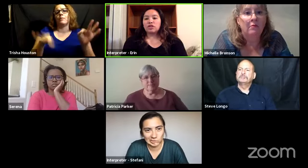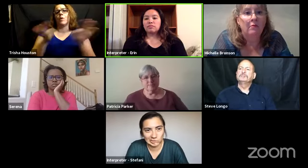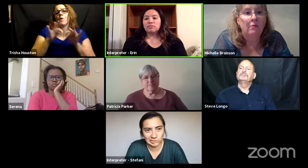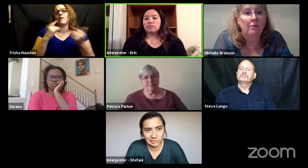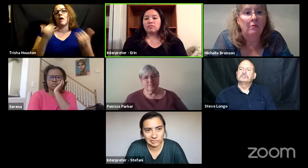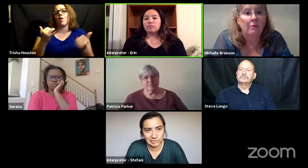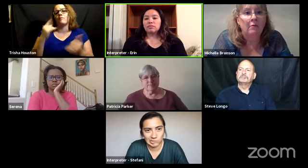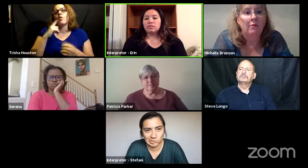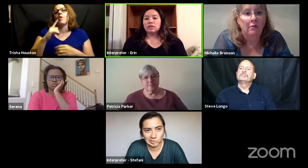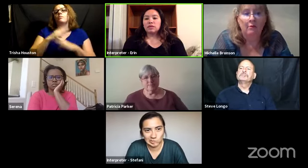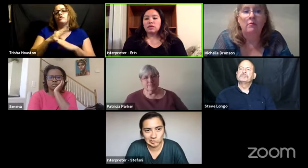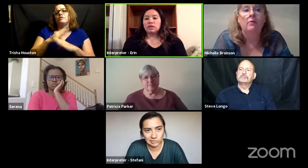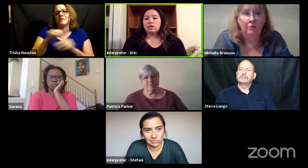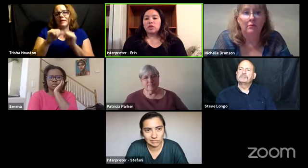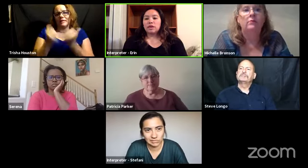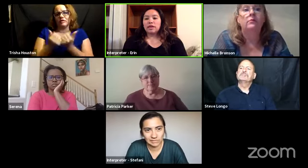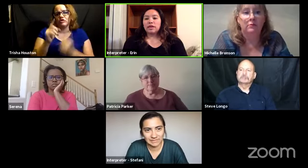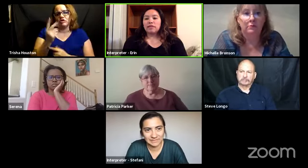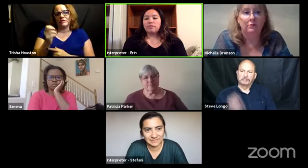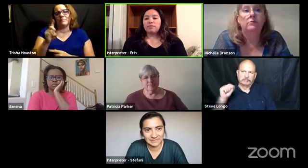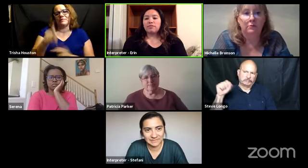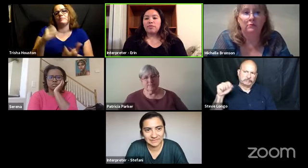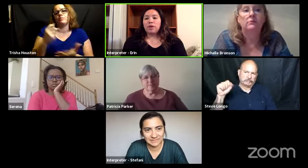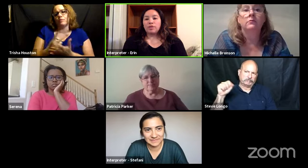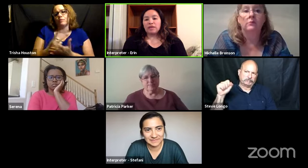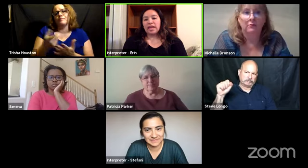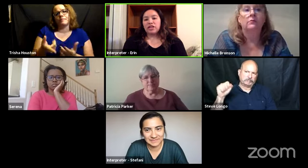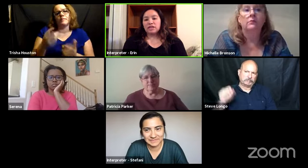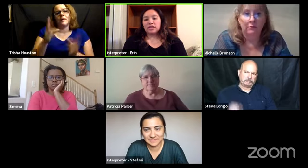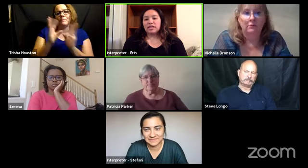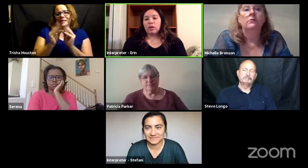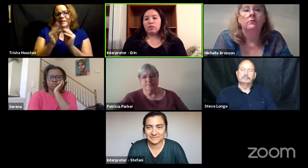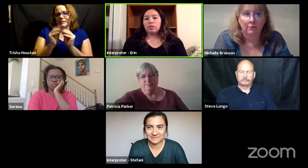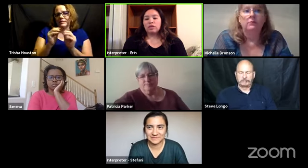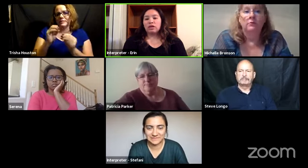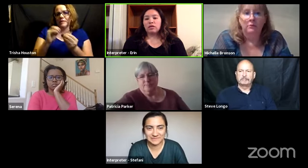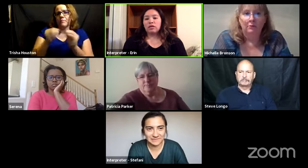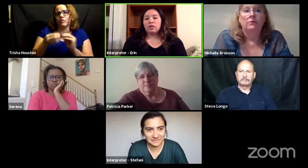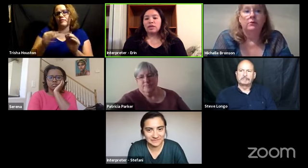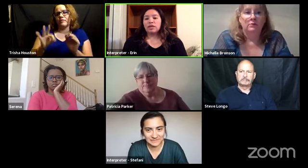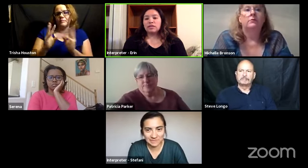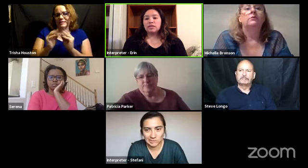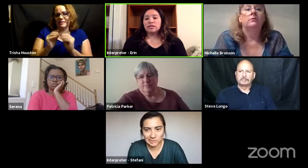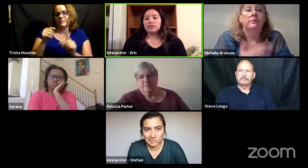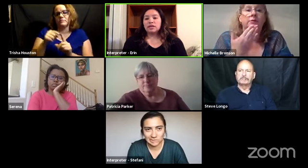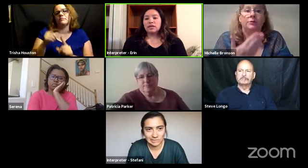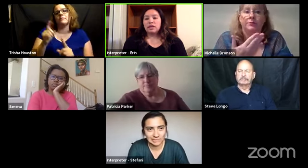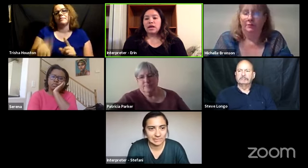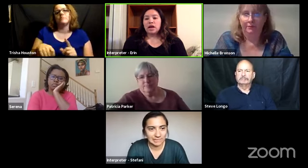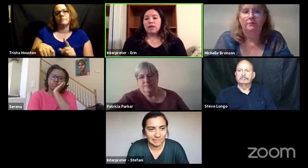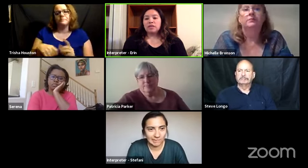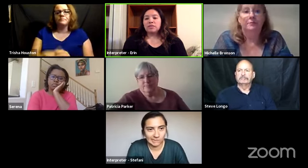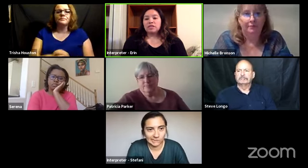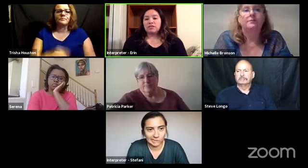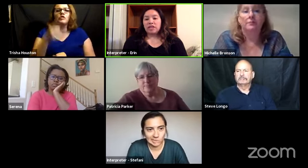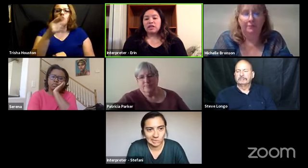discussion. So I think that we want to protect the agency is why we're moving along with this, specifically in